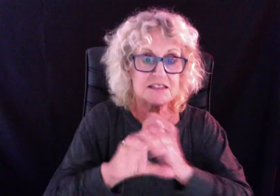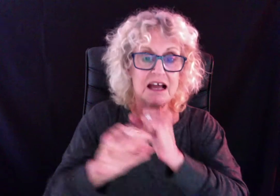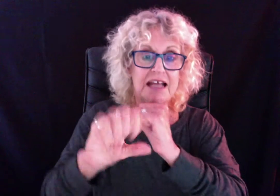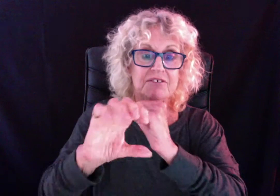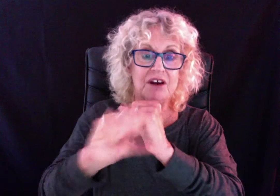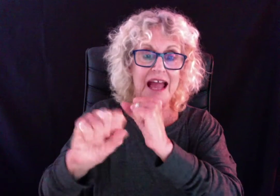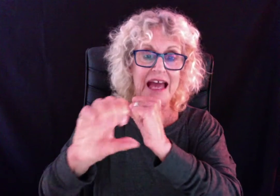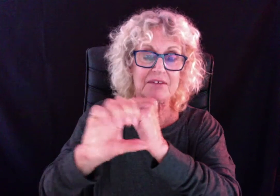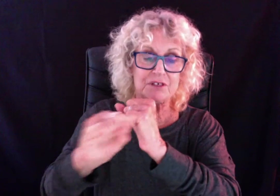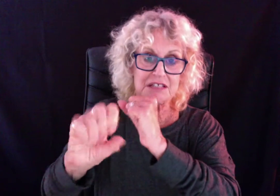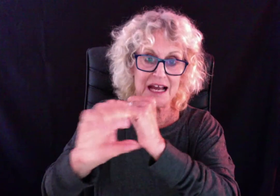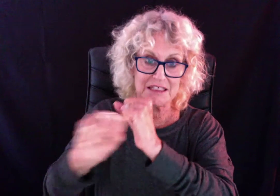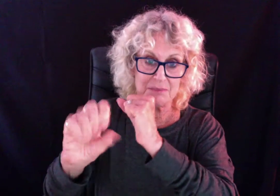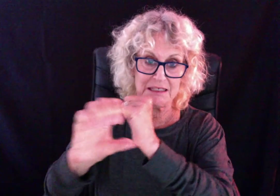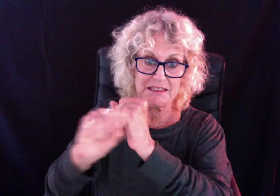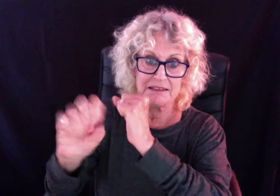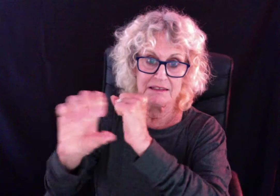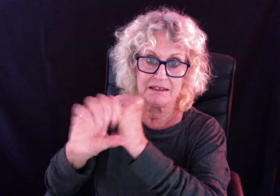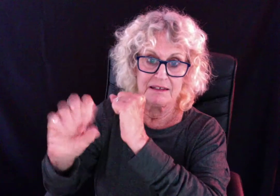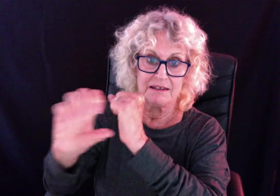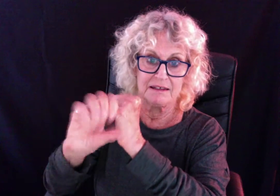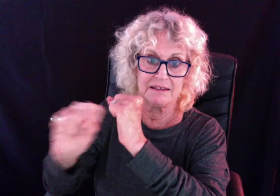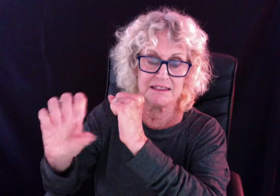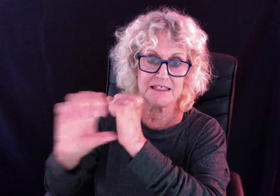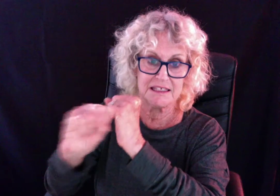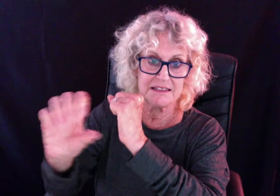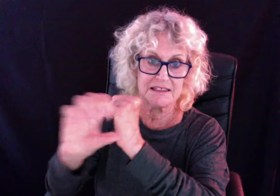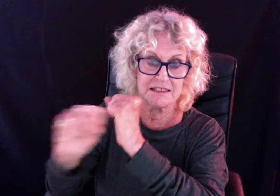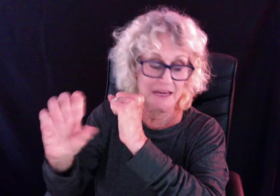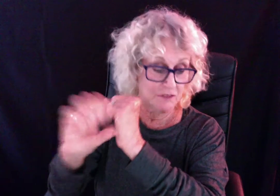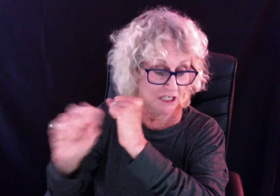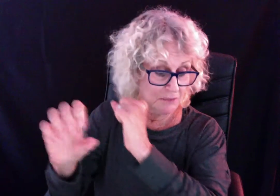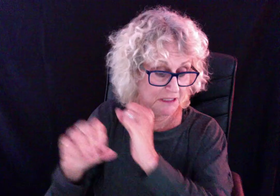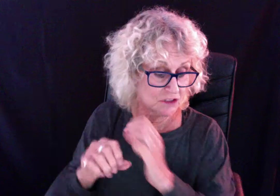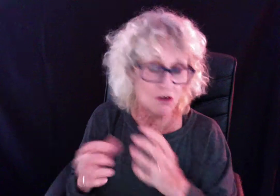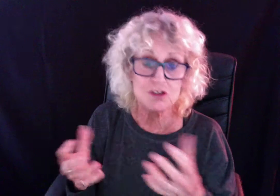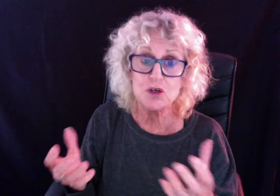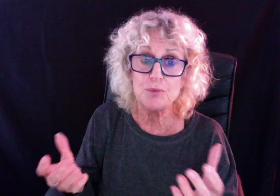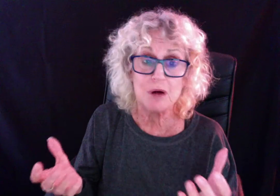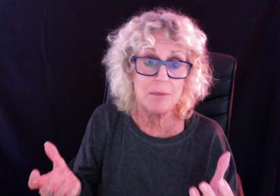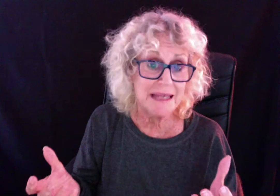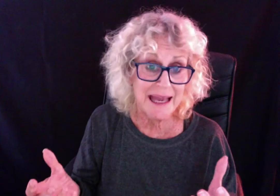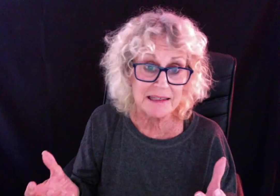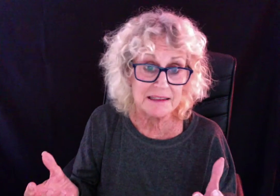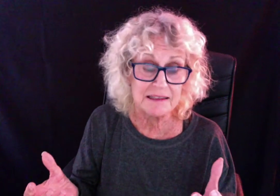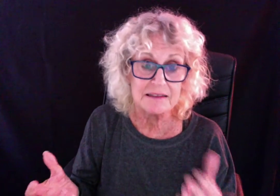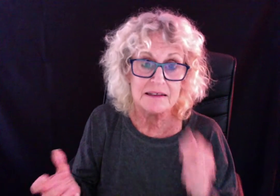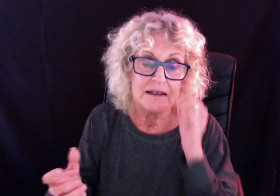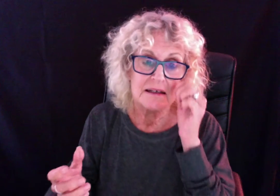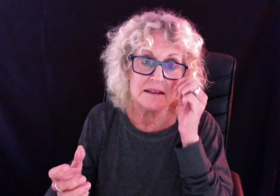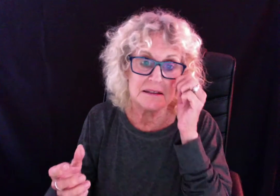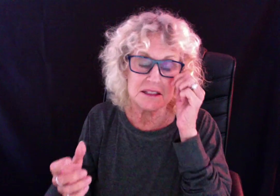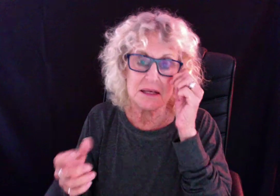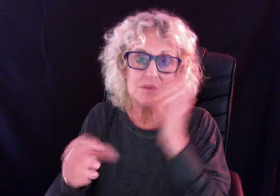sign for advertisement, it's this, it's advertisement. It's also propaganda. It's some